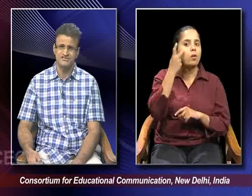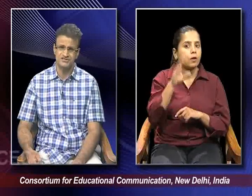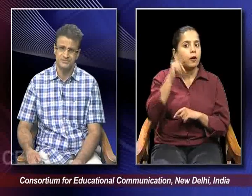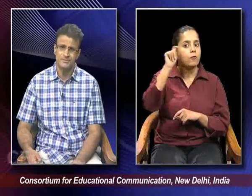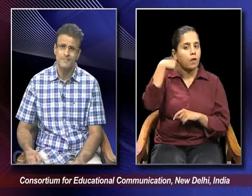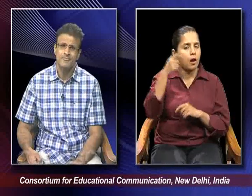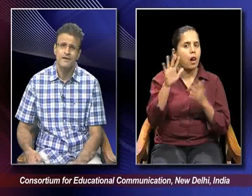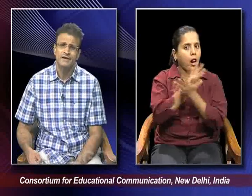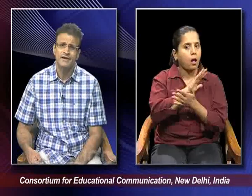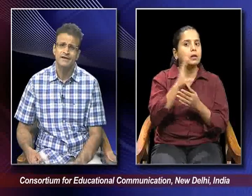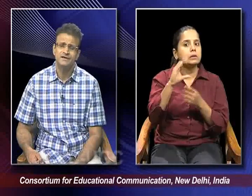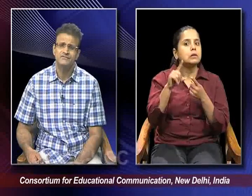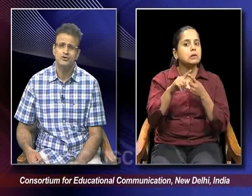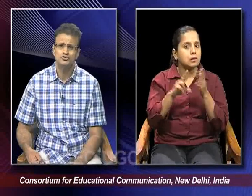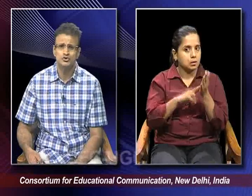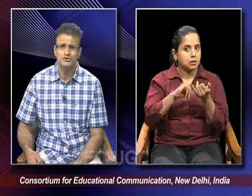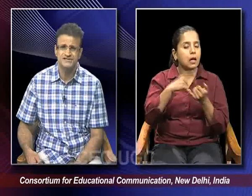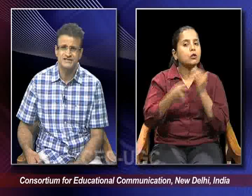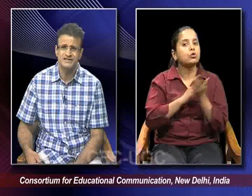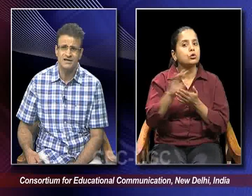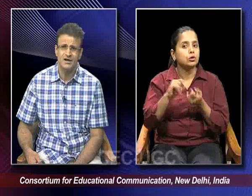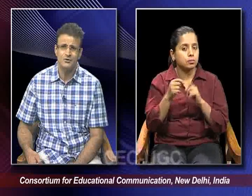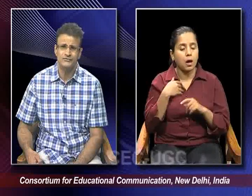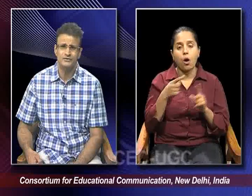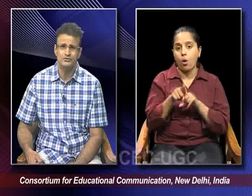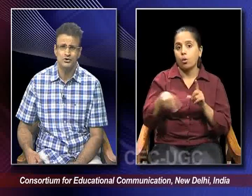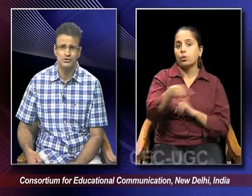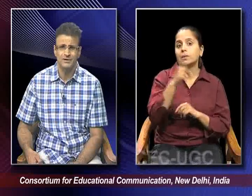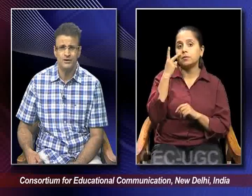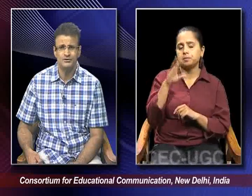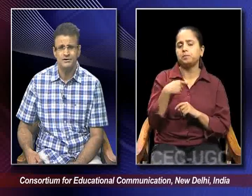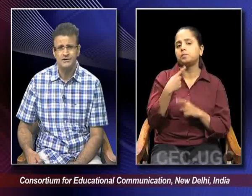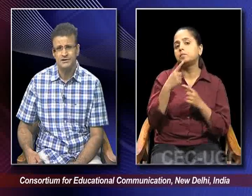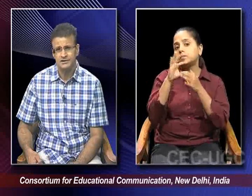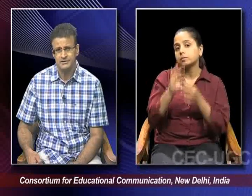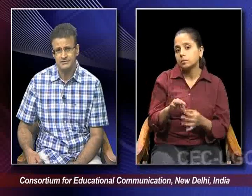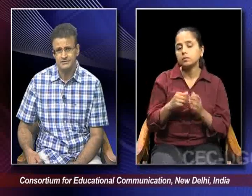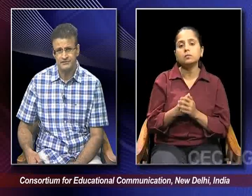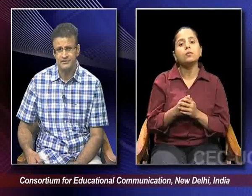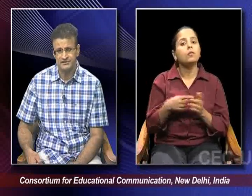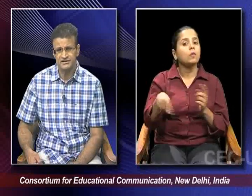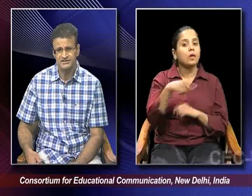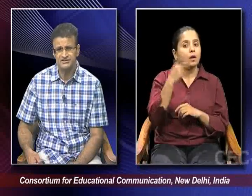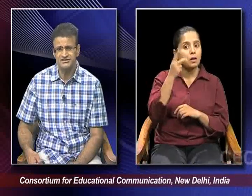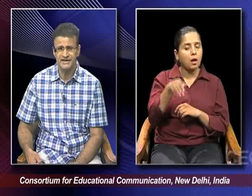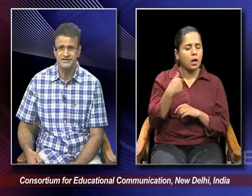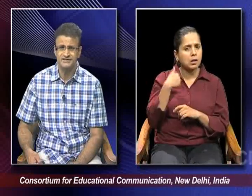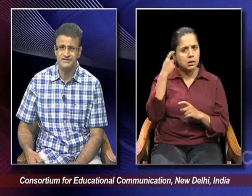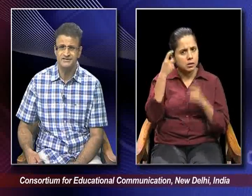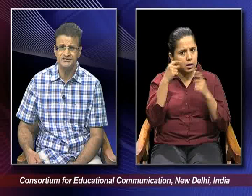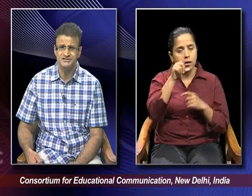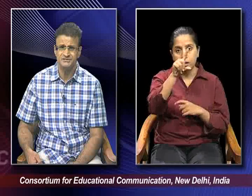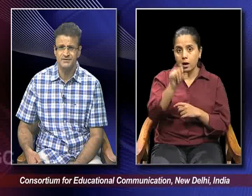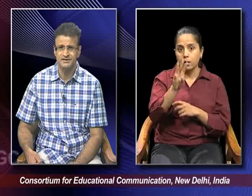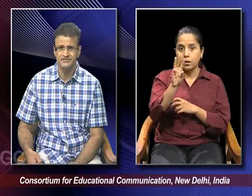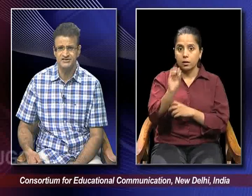censorship. And we also see that how when you talk about the concerns in